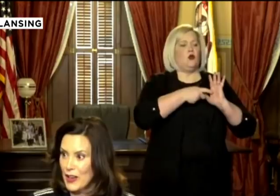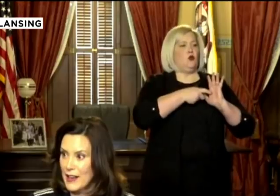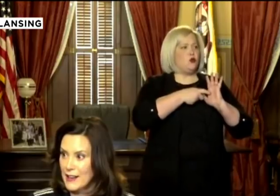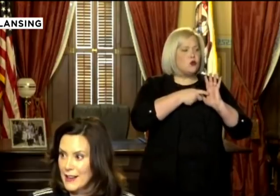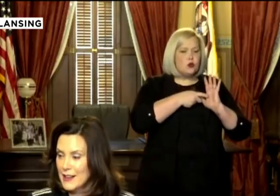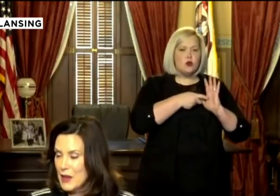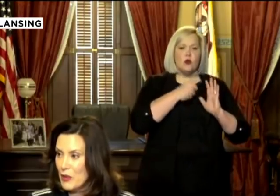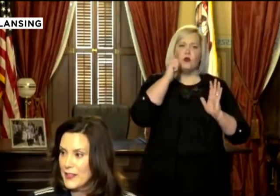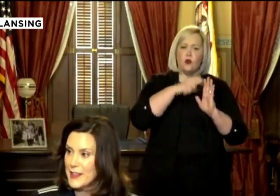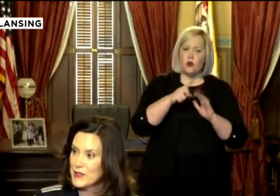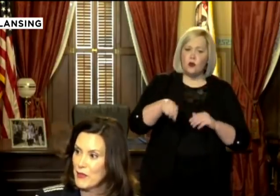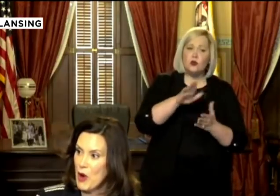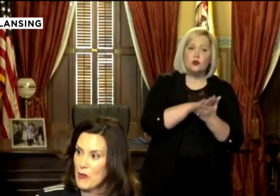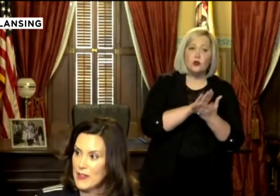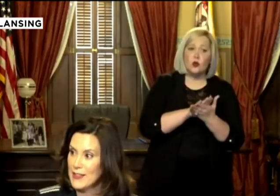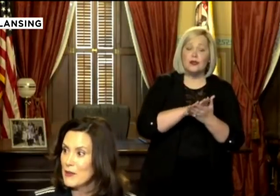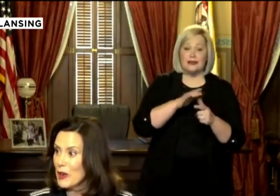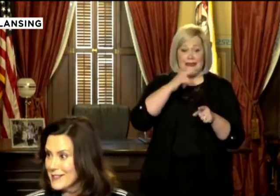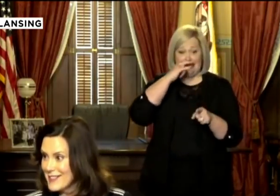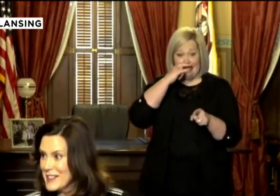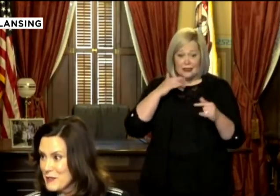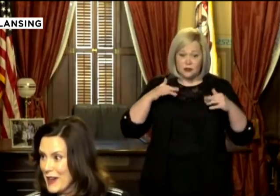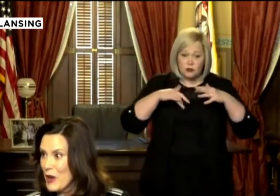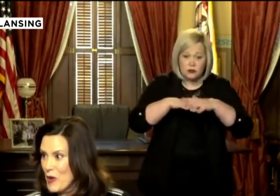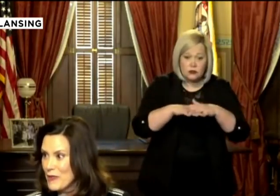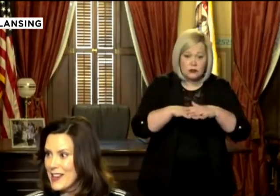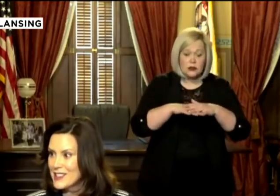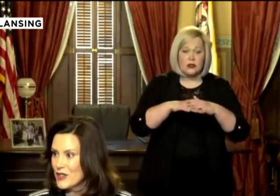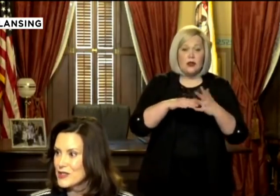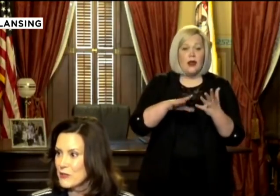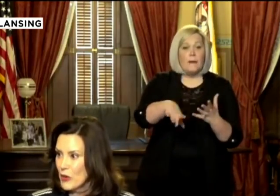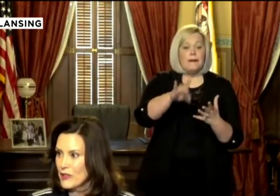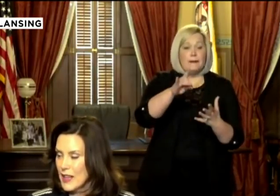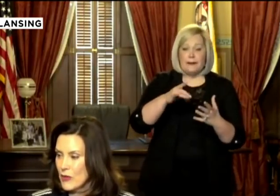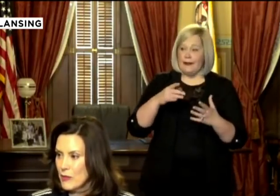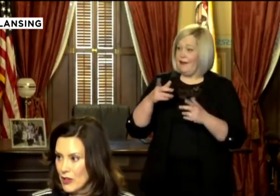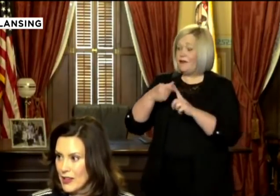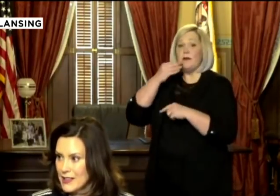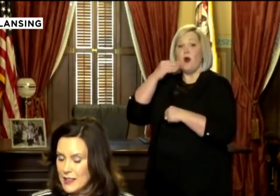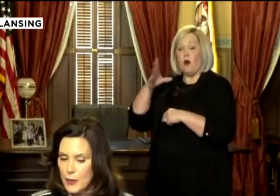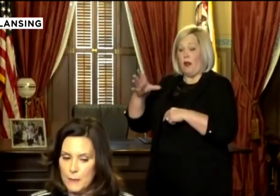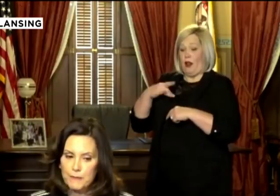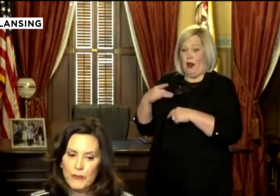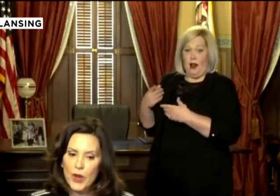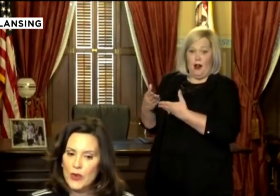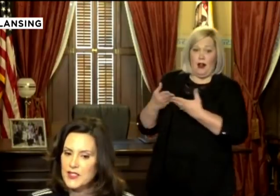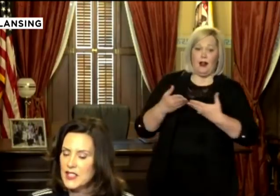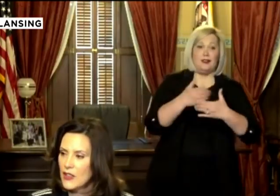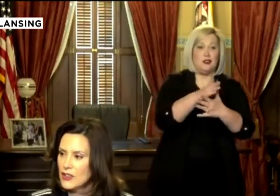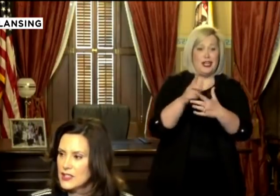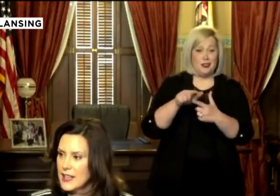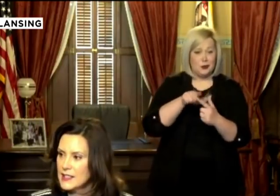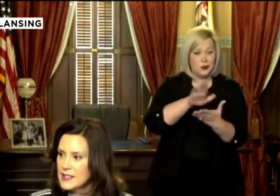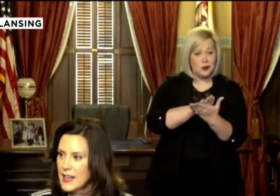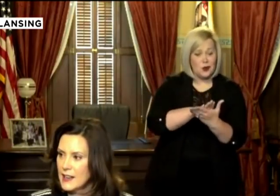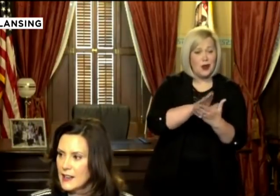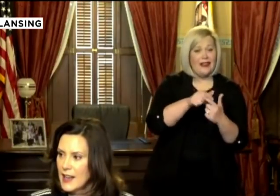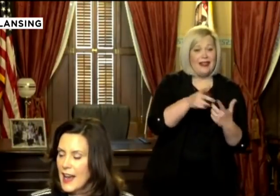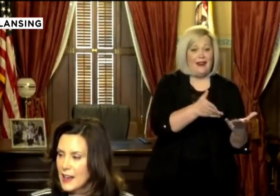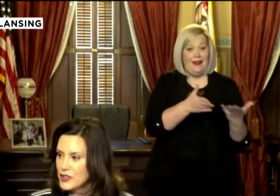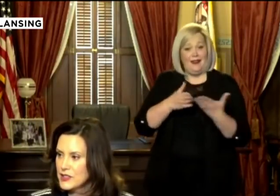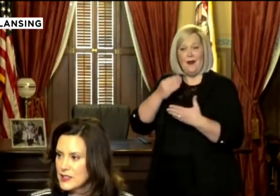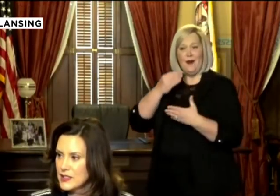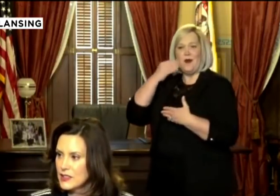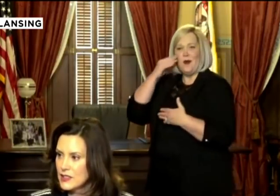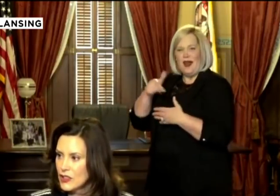kids congregate. They bring things from home and then they bring things back home. And so it was important that we pull our kids out. We've seen other states